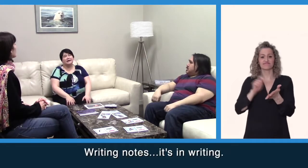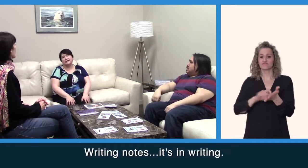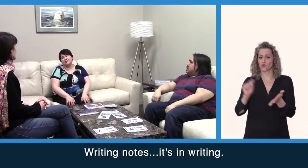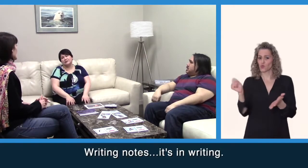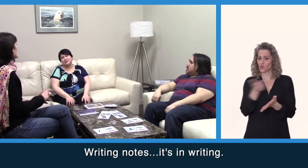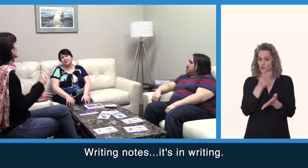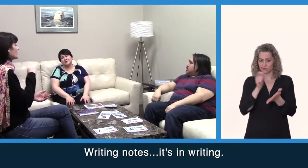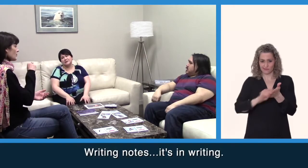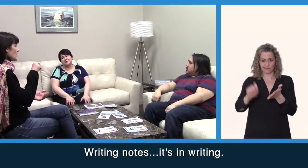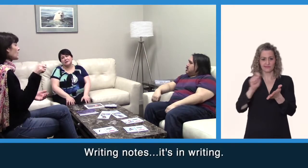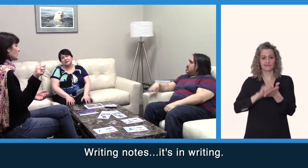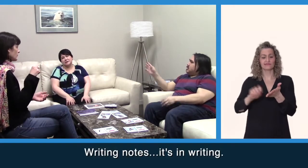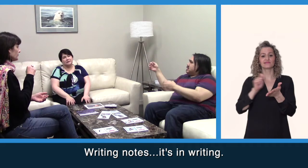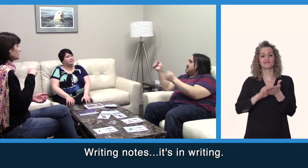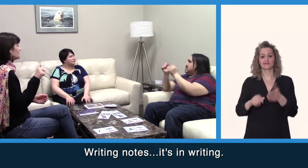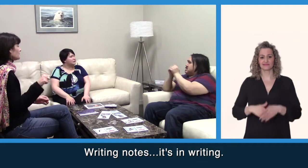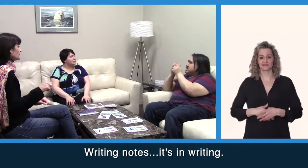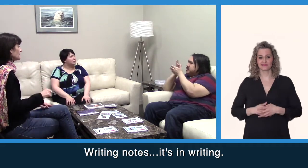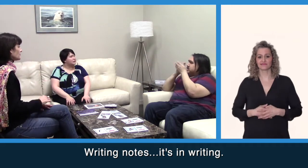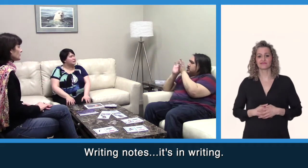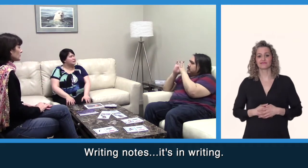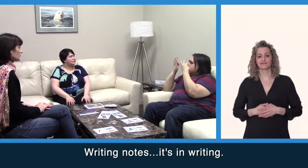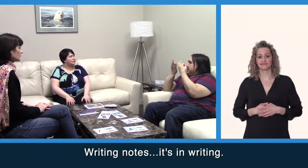Oh, writing notes. It was writing.